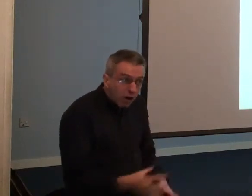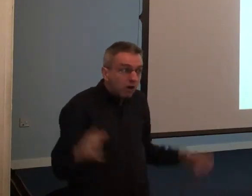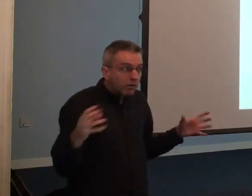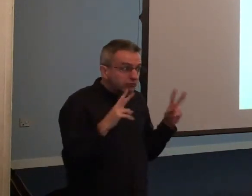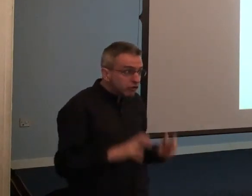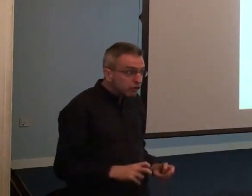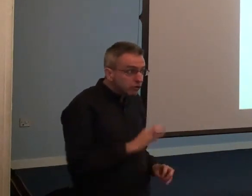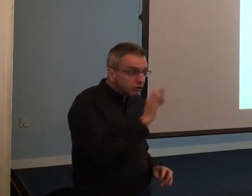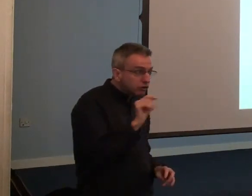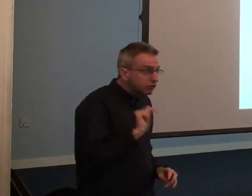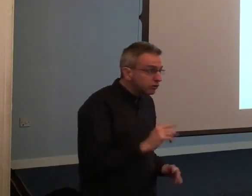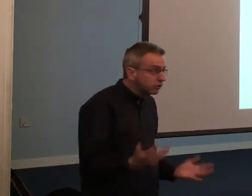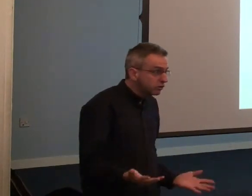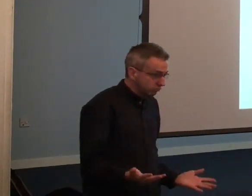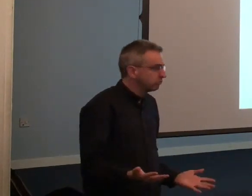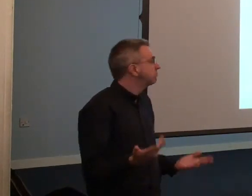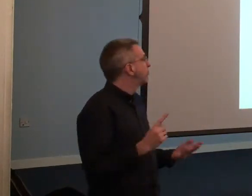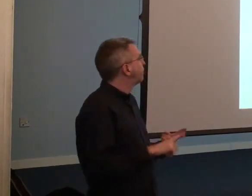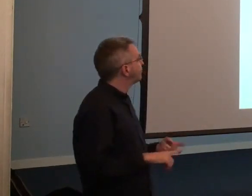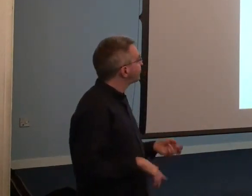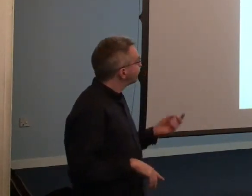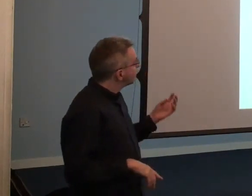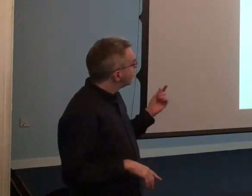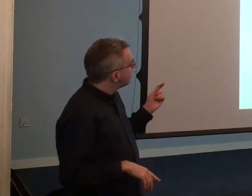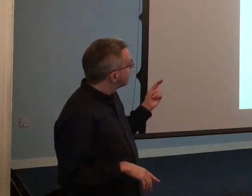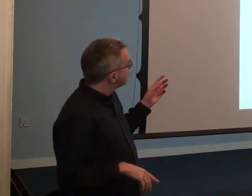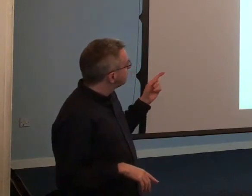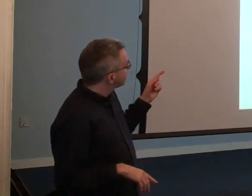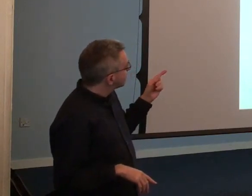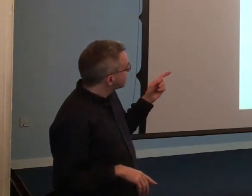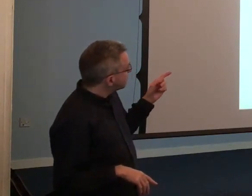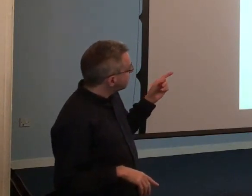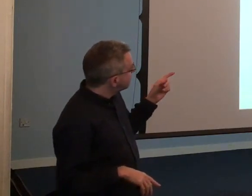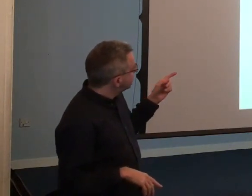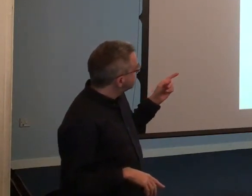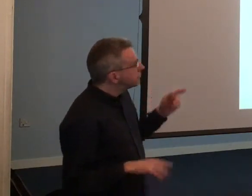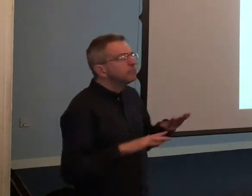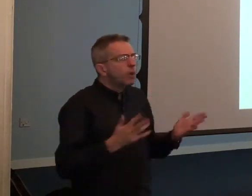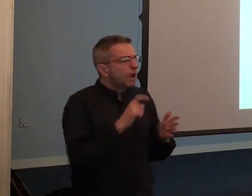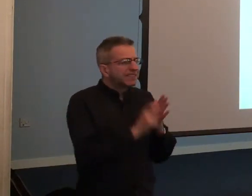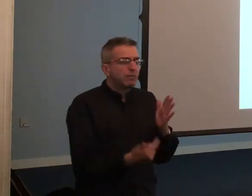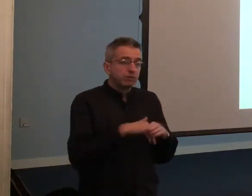say that it's representative. So we need to increase that sample to have it statistically valid.